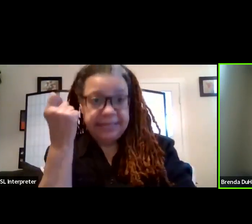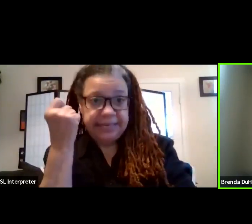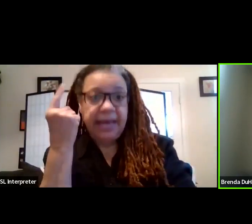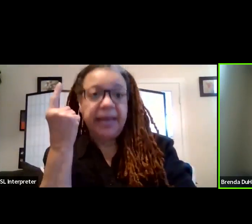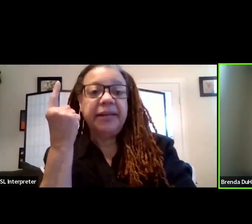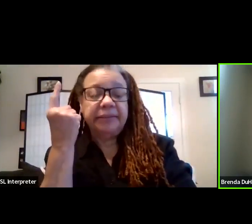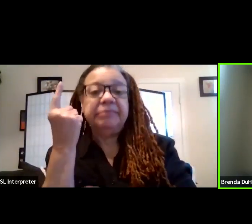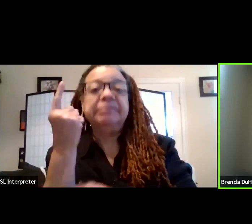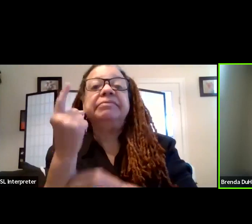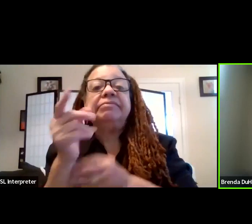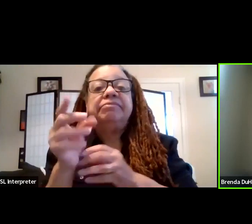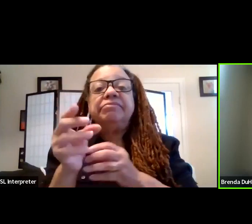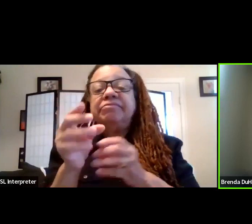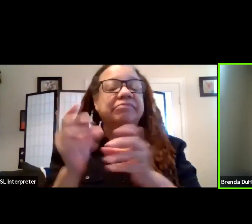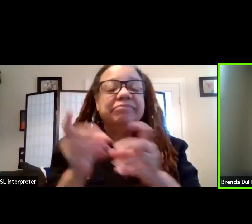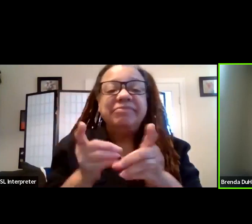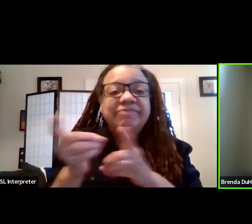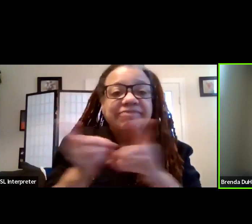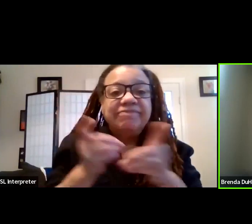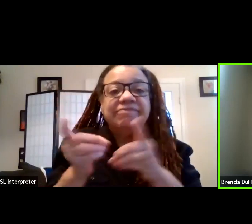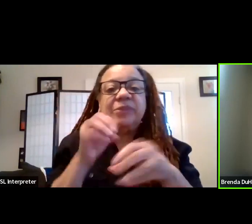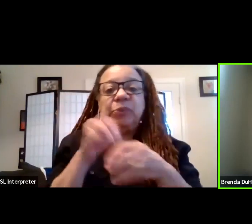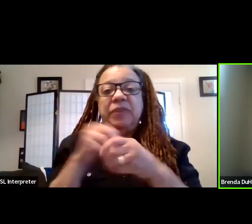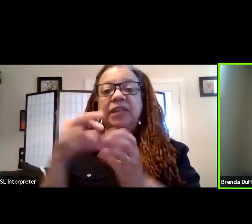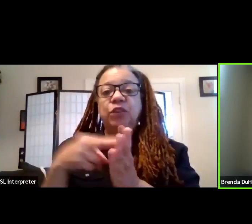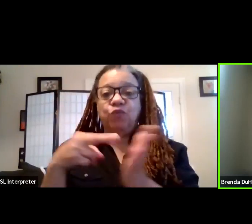the details within the rules and requirements.